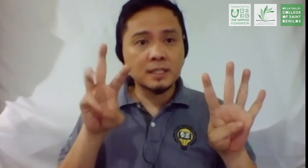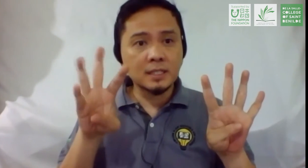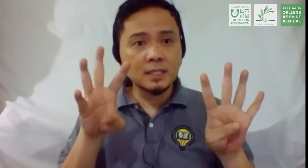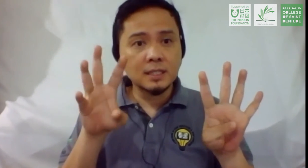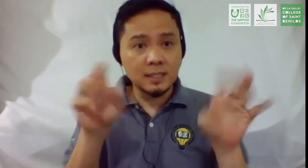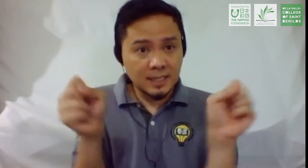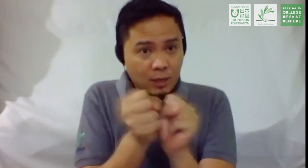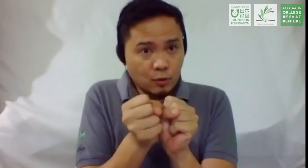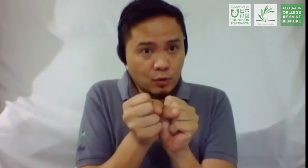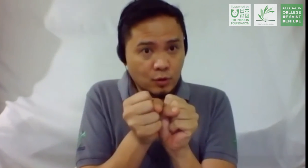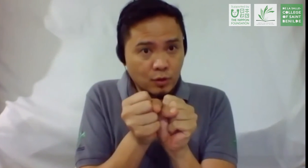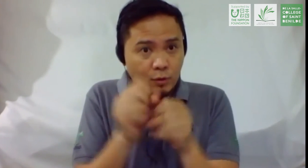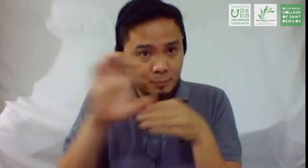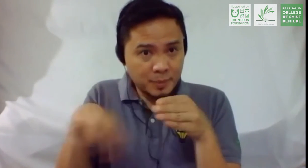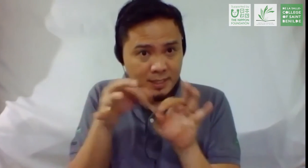together?